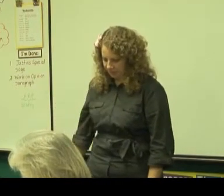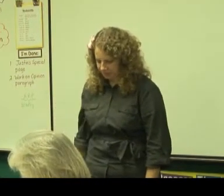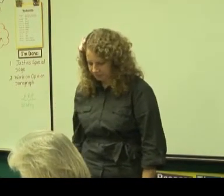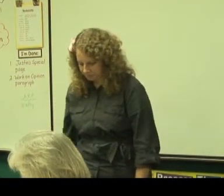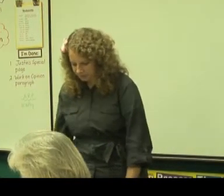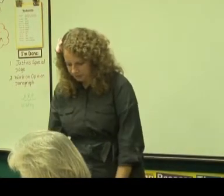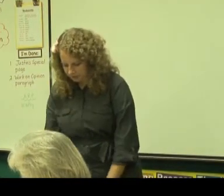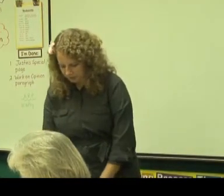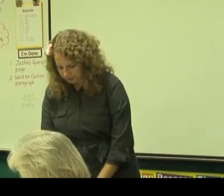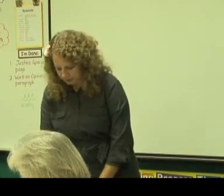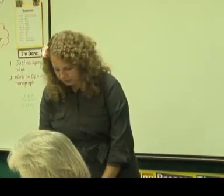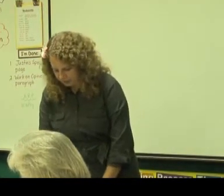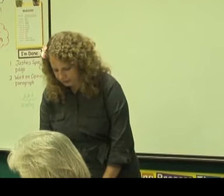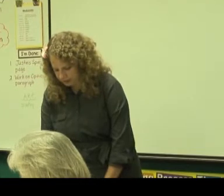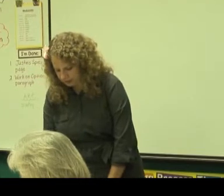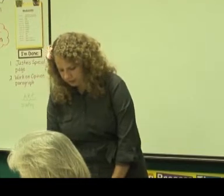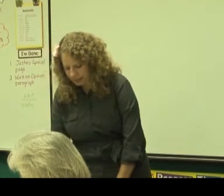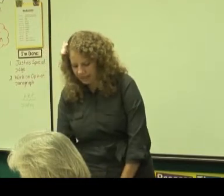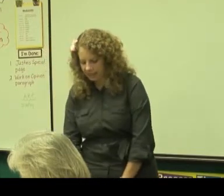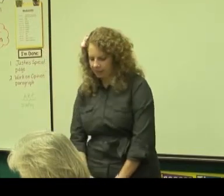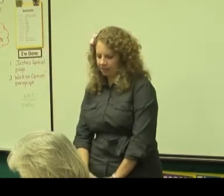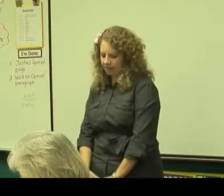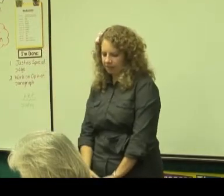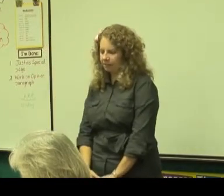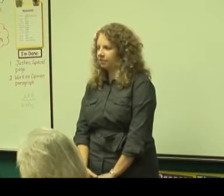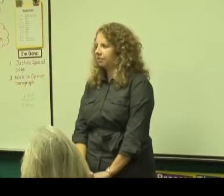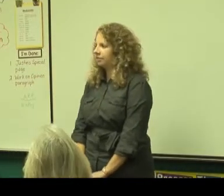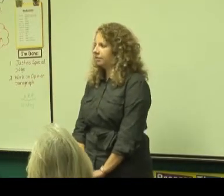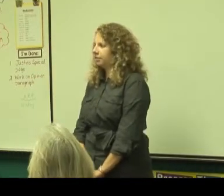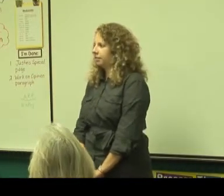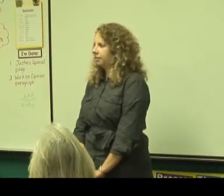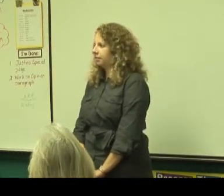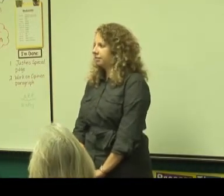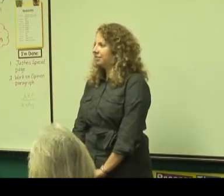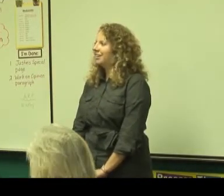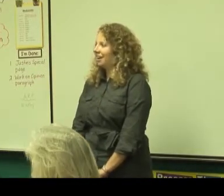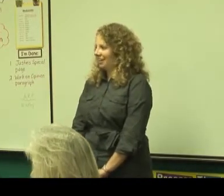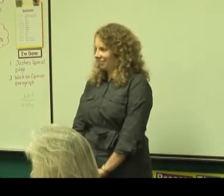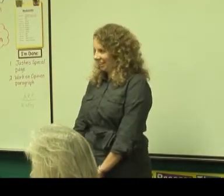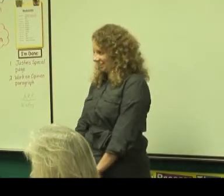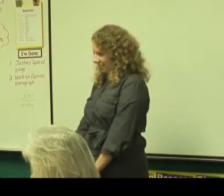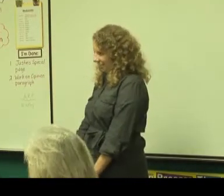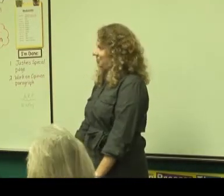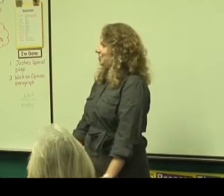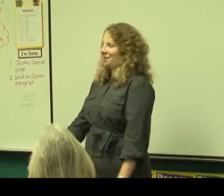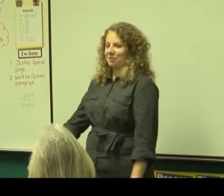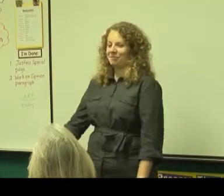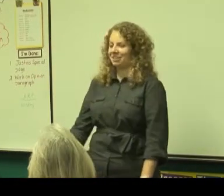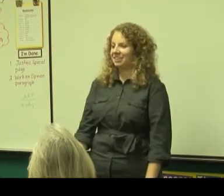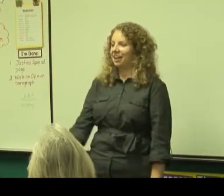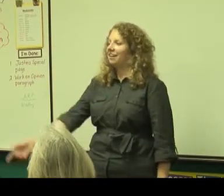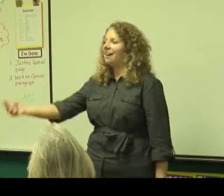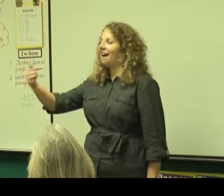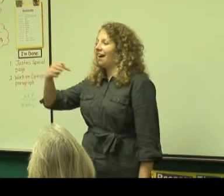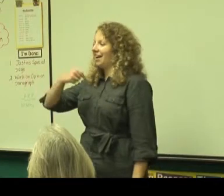Okay. 3, like. Sign language. I like sign language. I perfect. Okay.